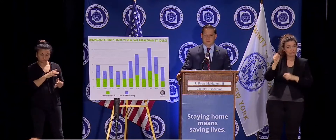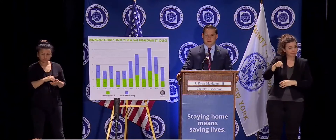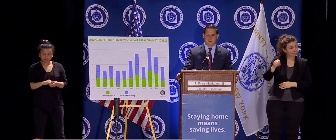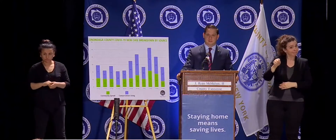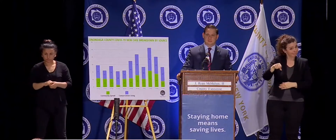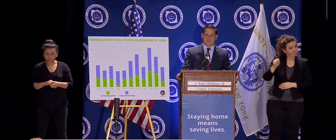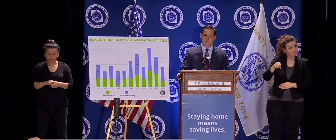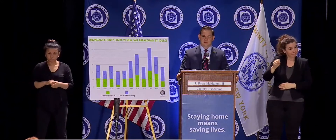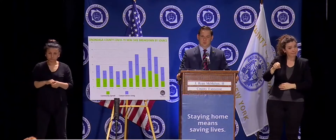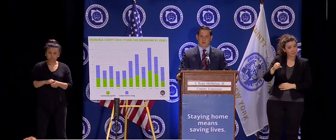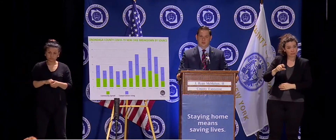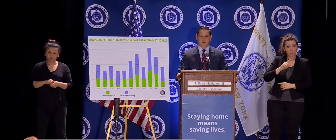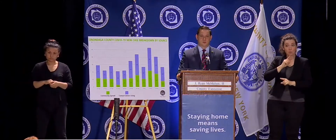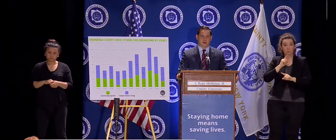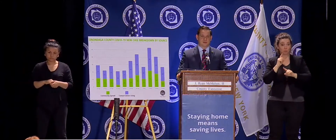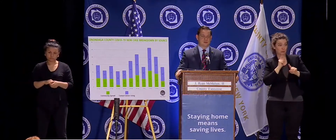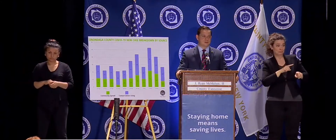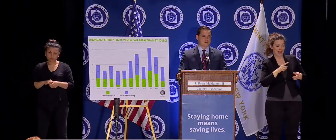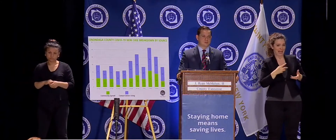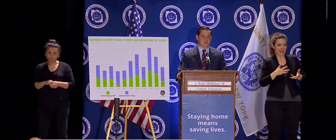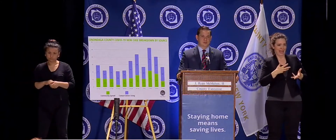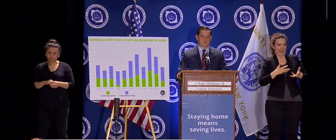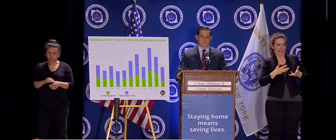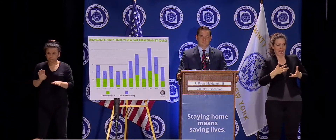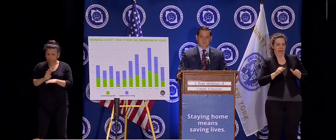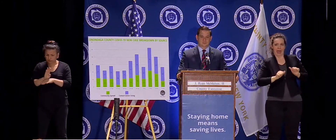about these things and we get good responses.